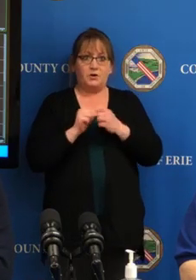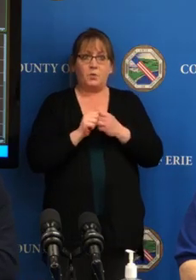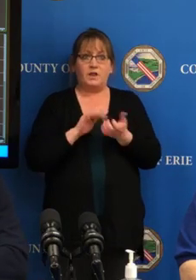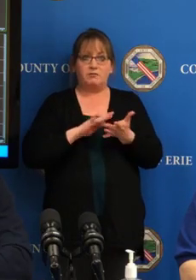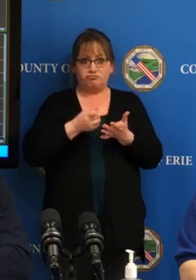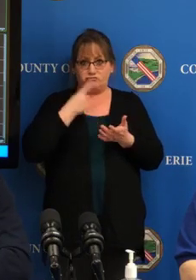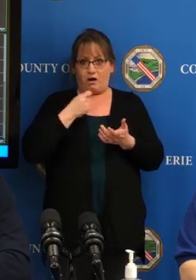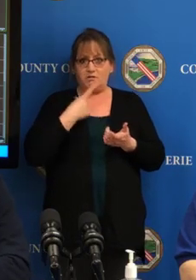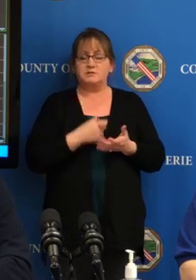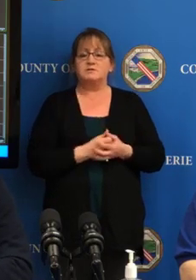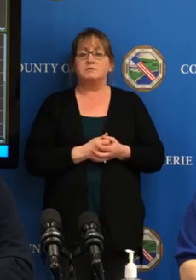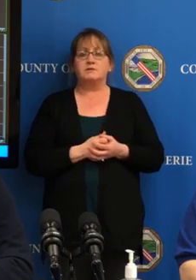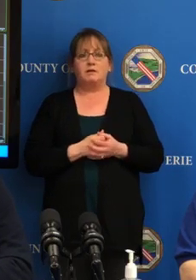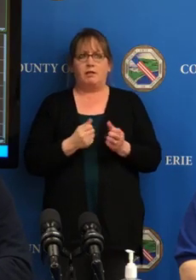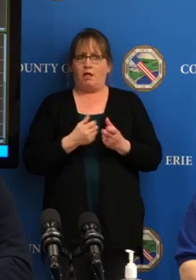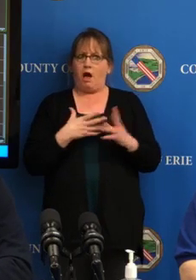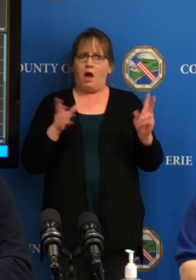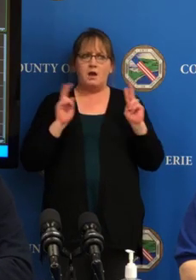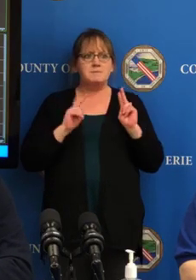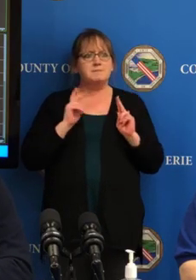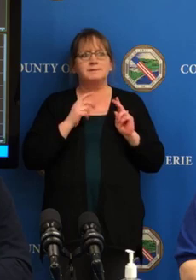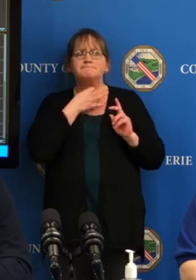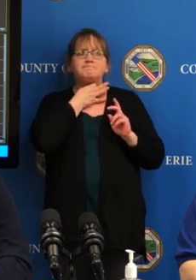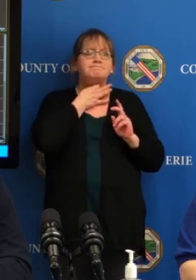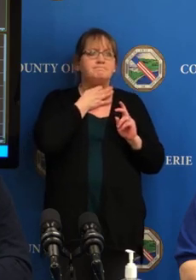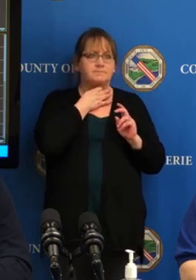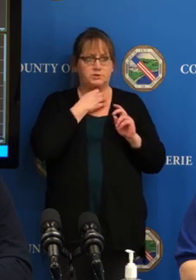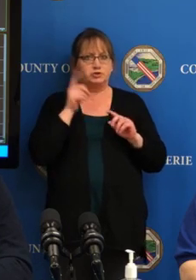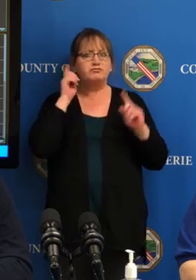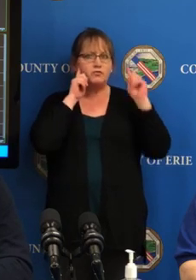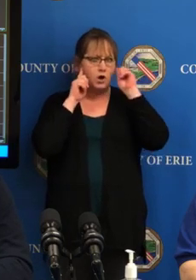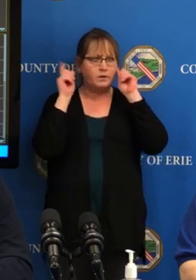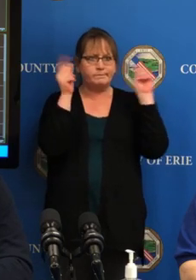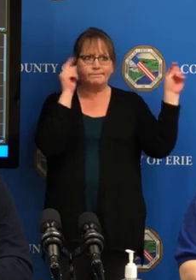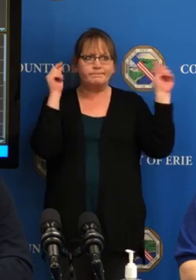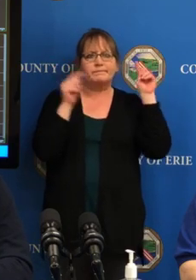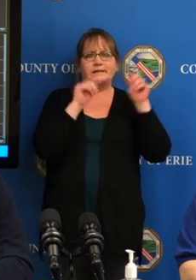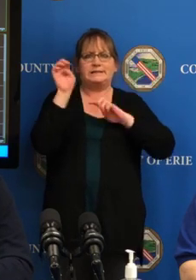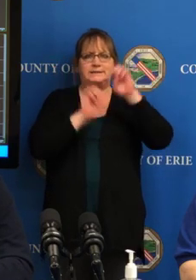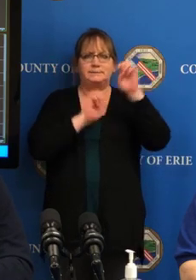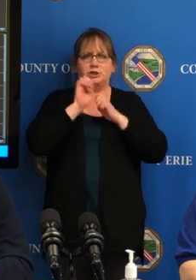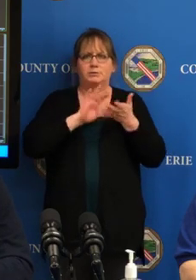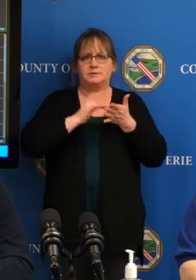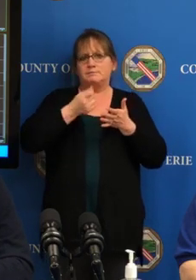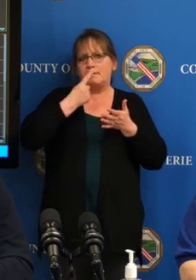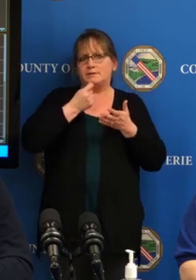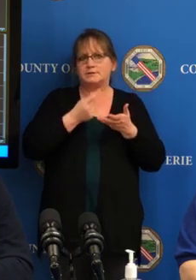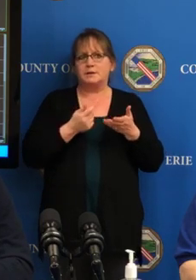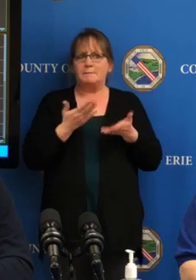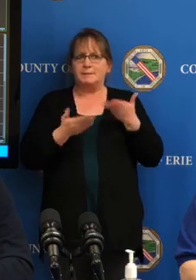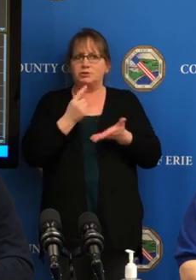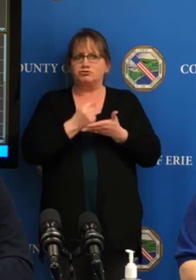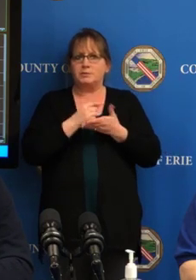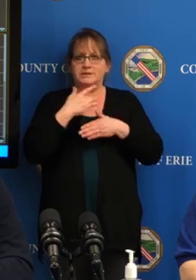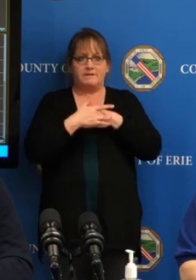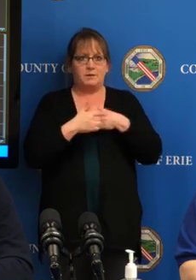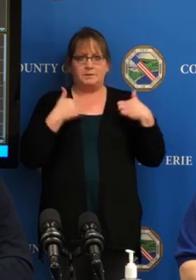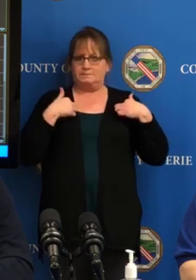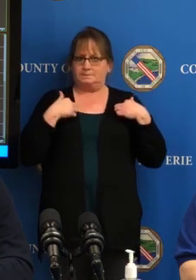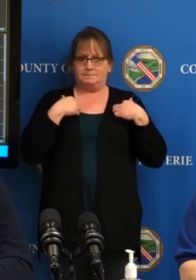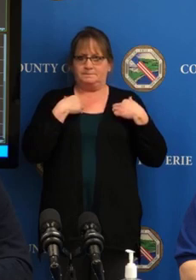a lot of questions out there, and you've heard about experimental drugs and treatments that may be available. I am not a